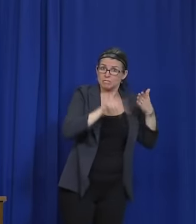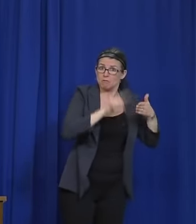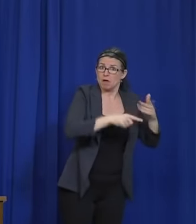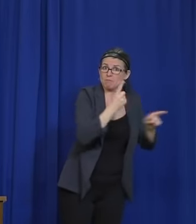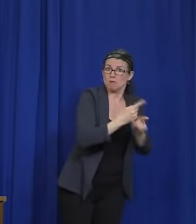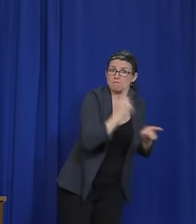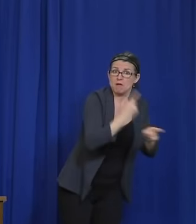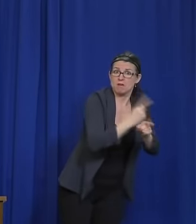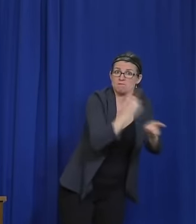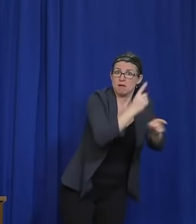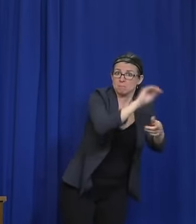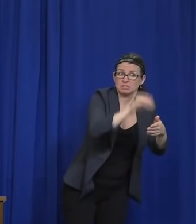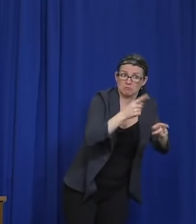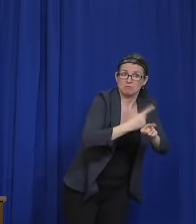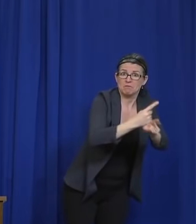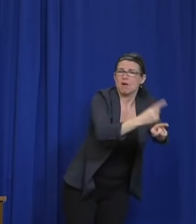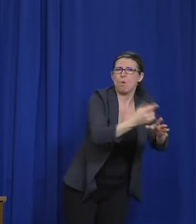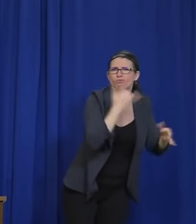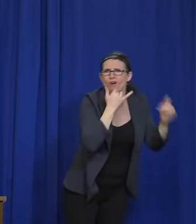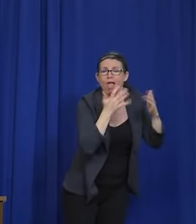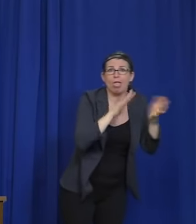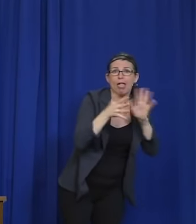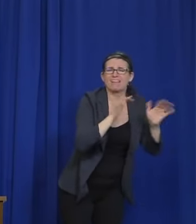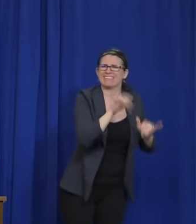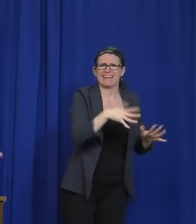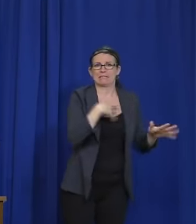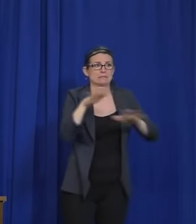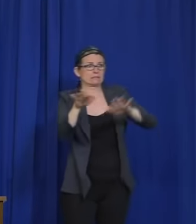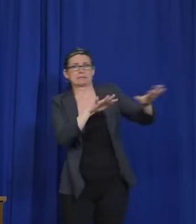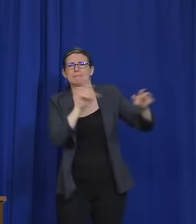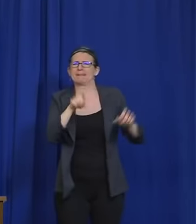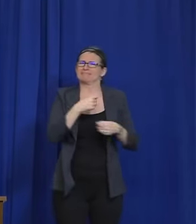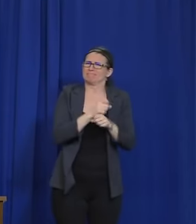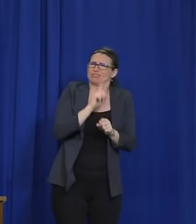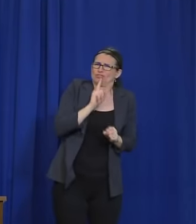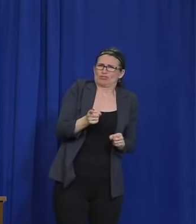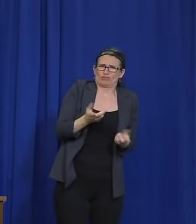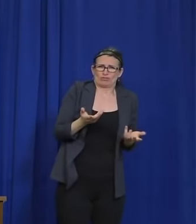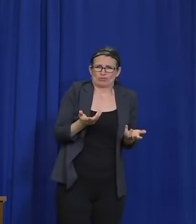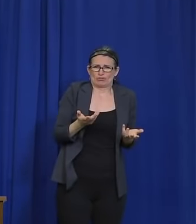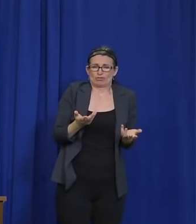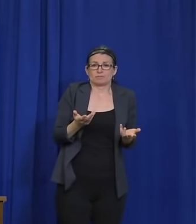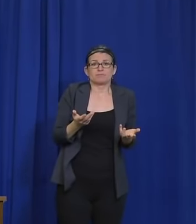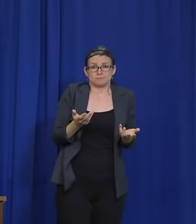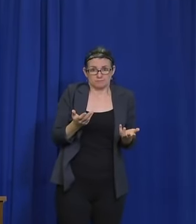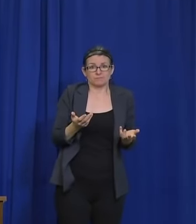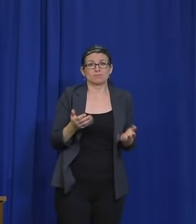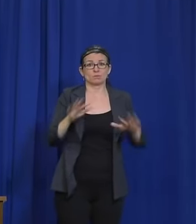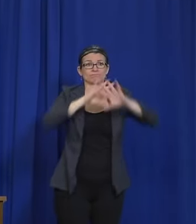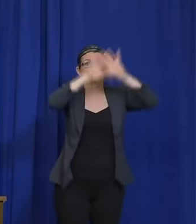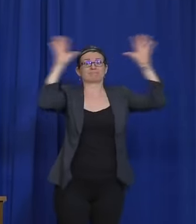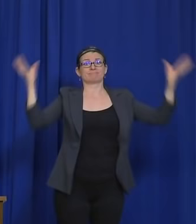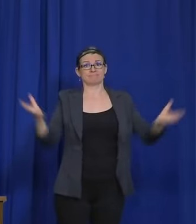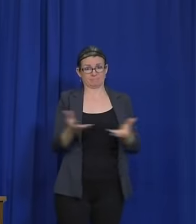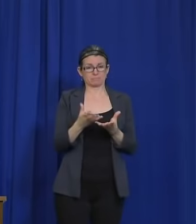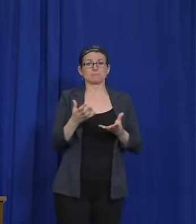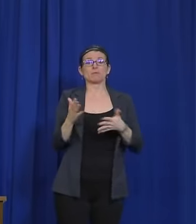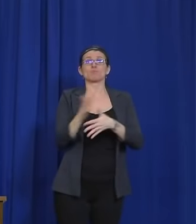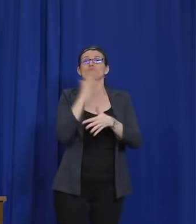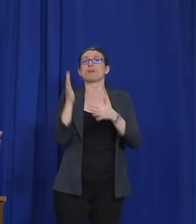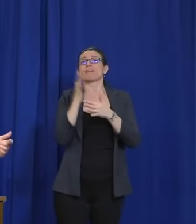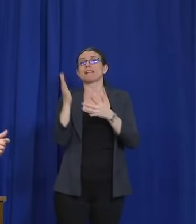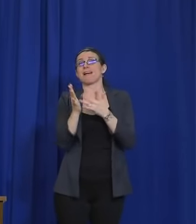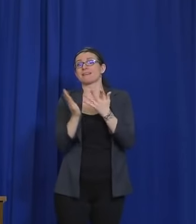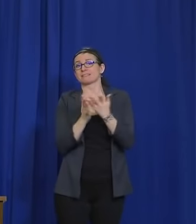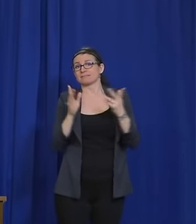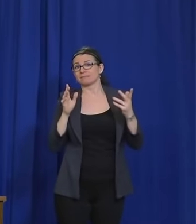to do what we can do to test people. But as a reminder, for people who are not in the categories that we are testing, healthcare workers,